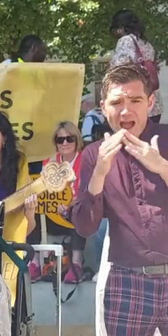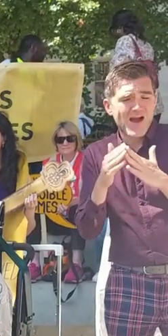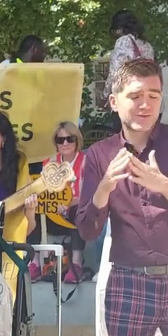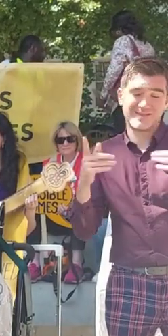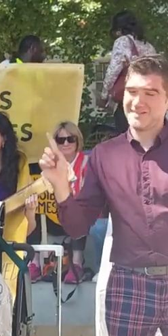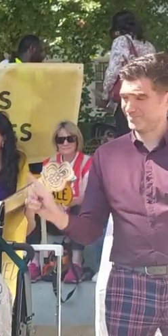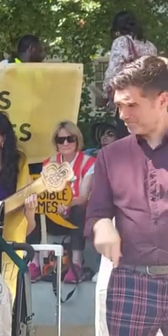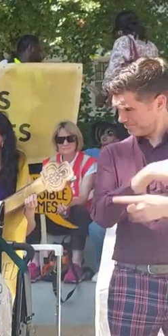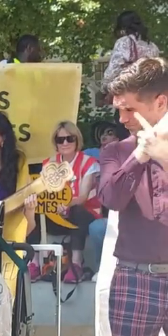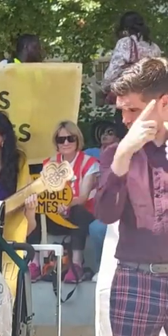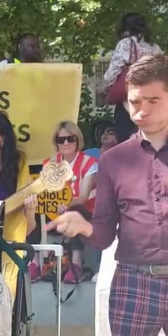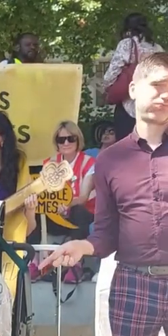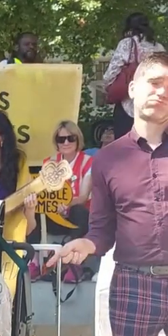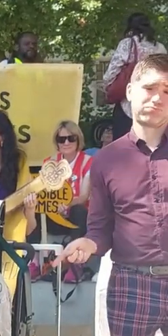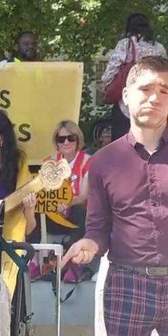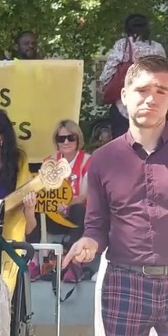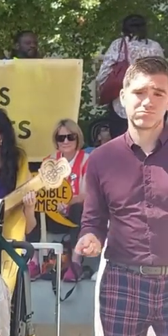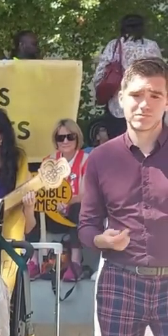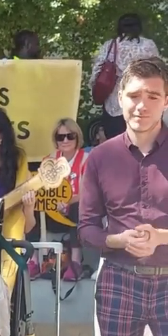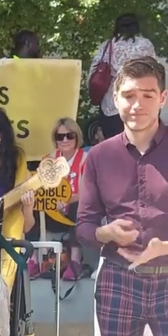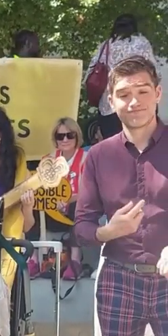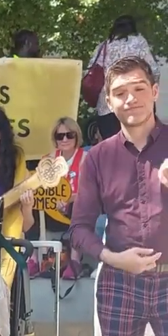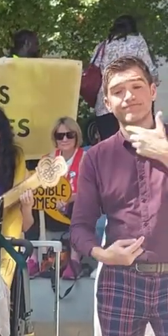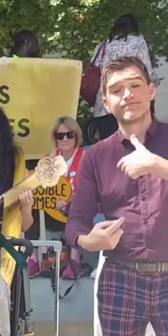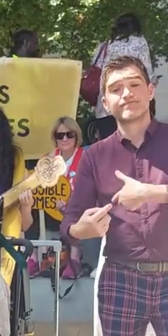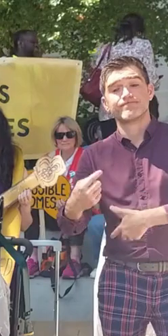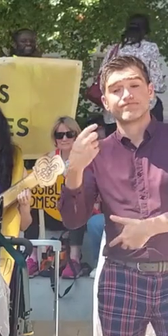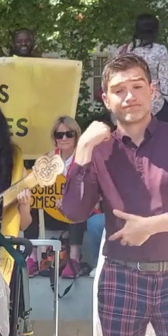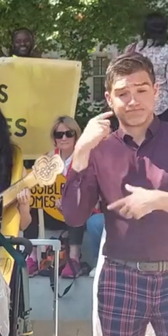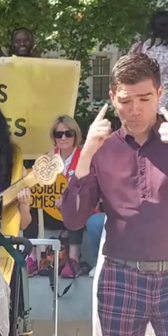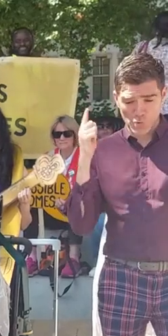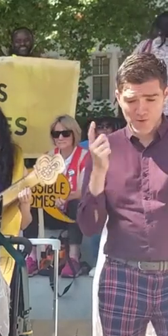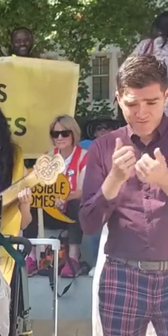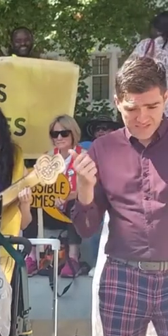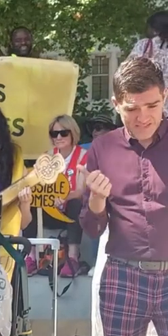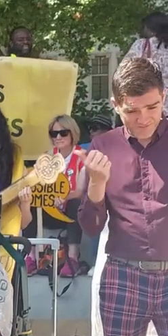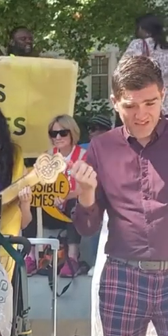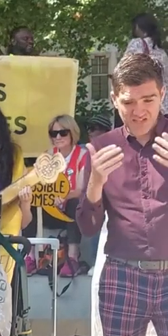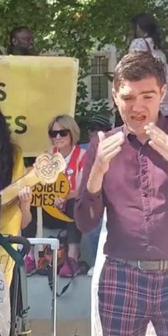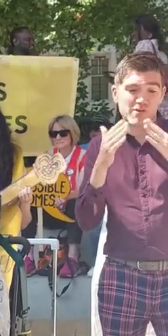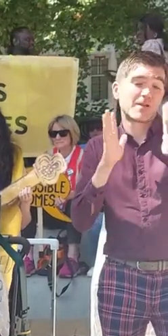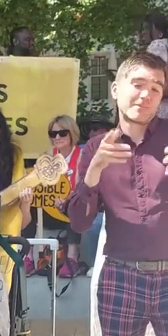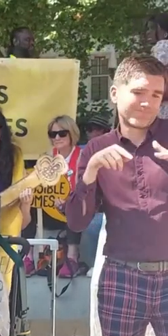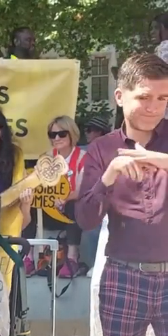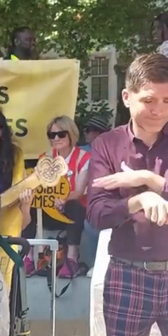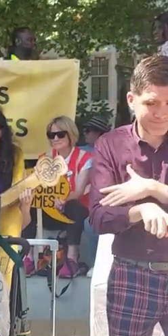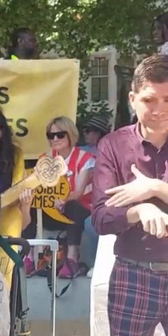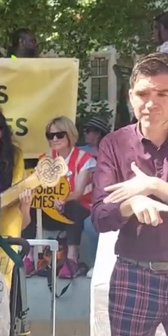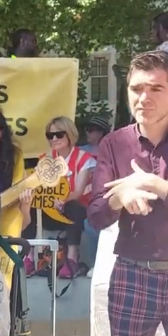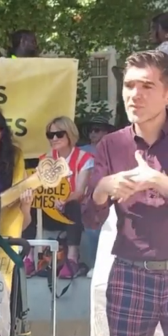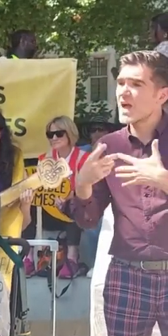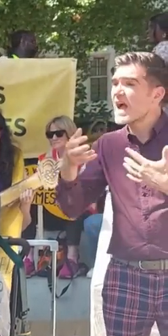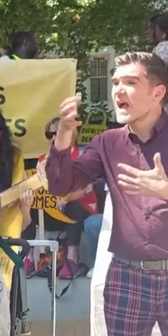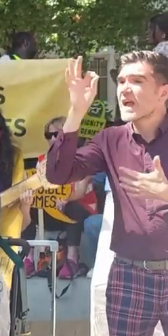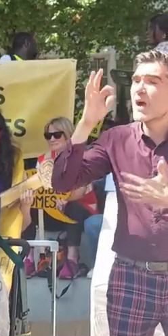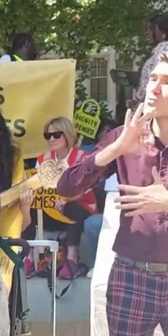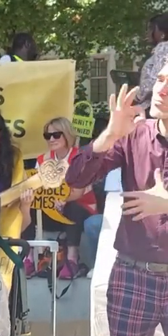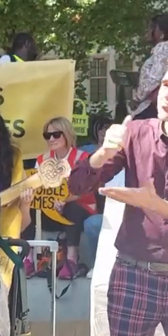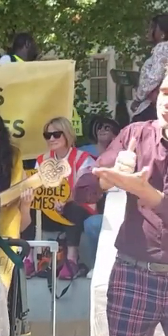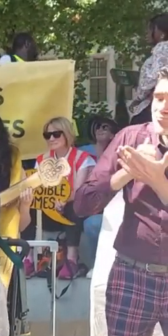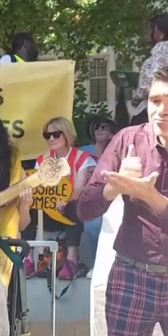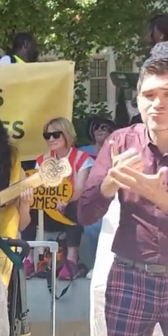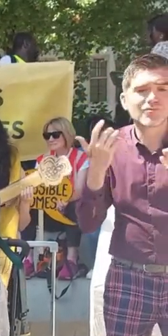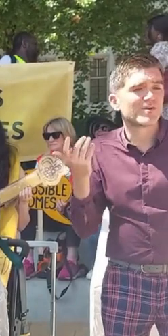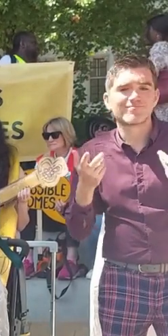haystack. When the time came to leave university housing, neither the council nor home choice